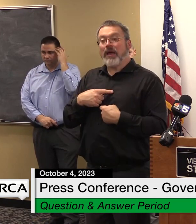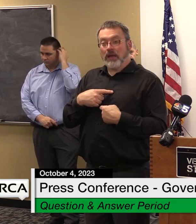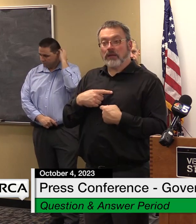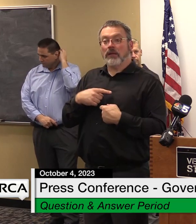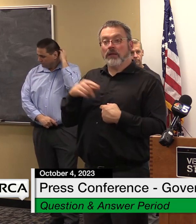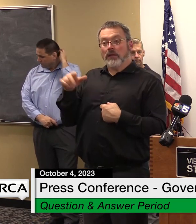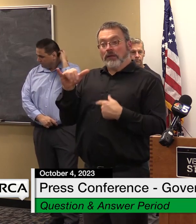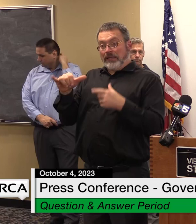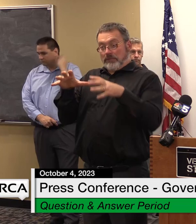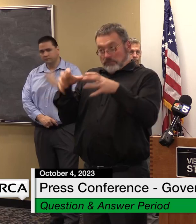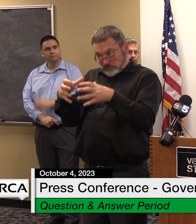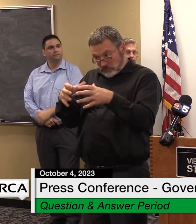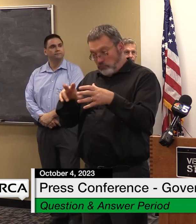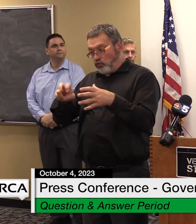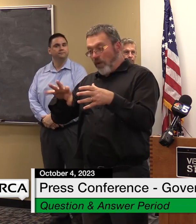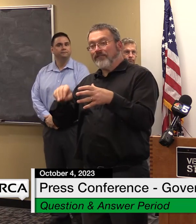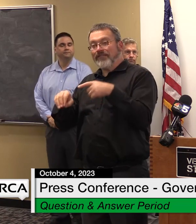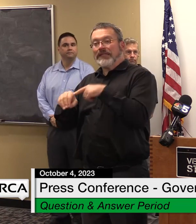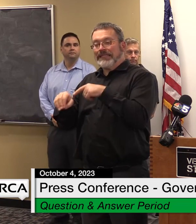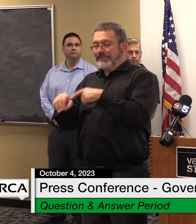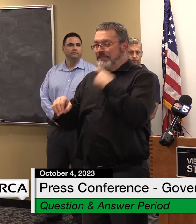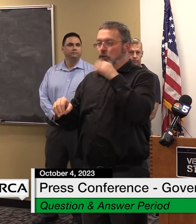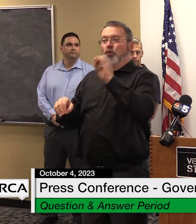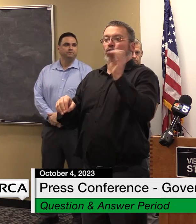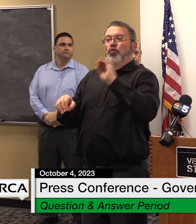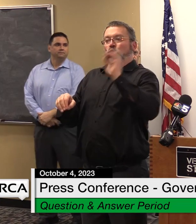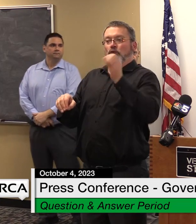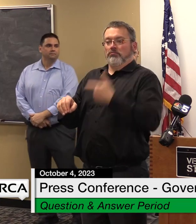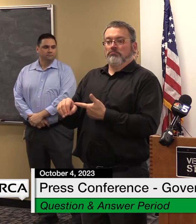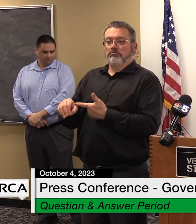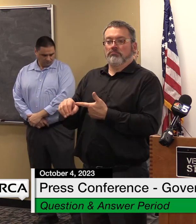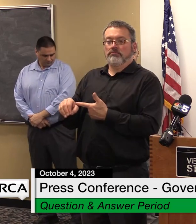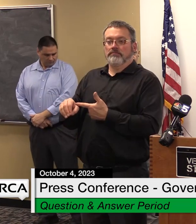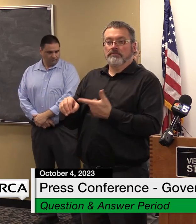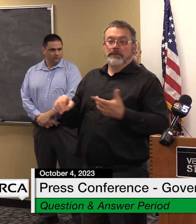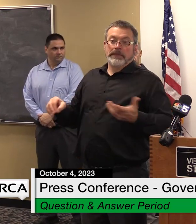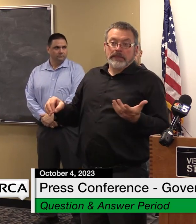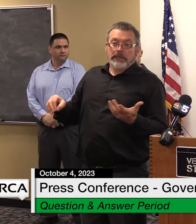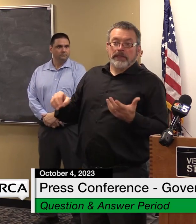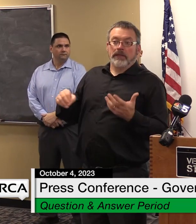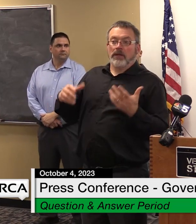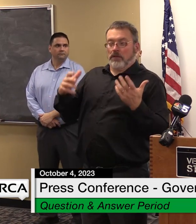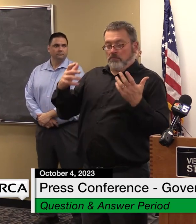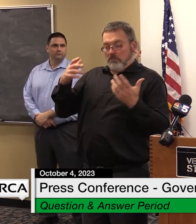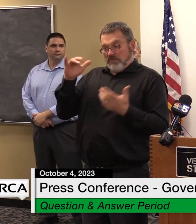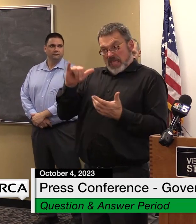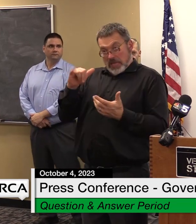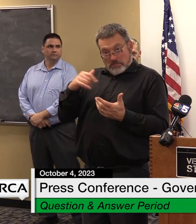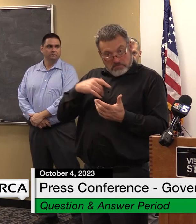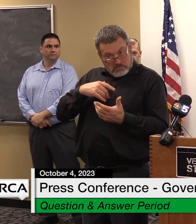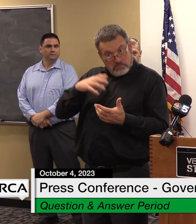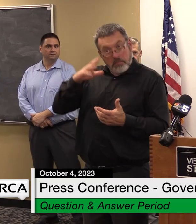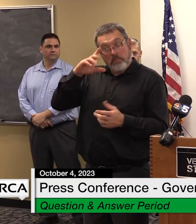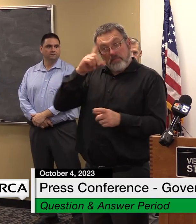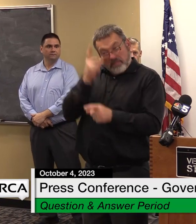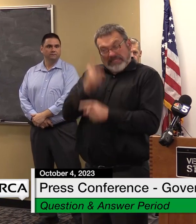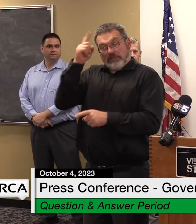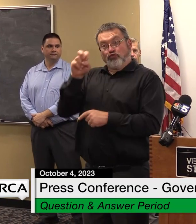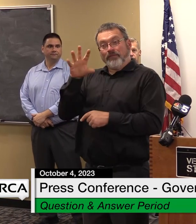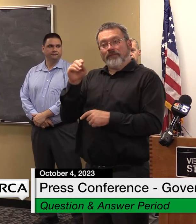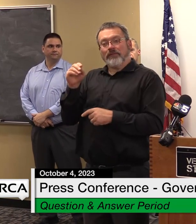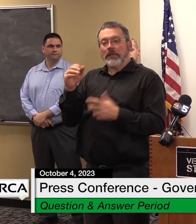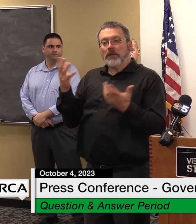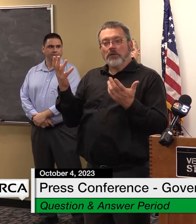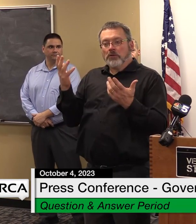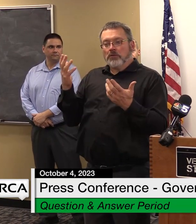them said we don't have heat. So we don't know if that's it or whether there's more.